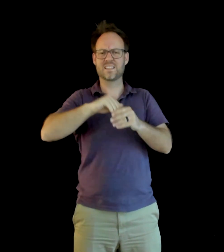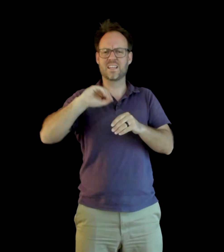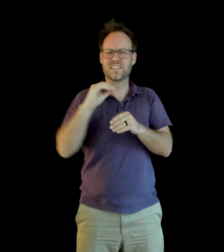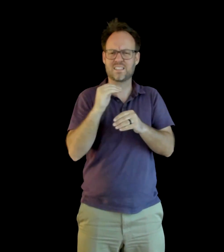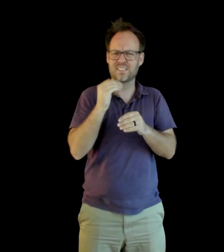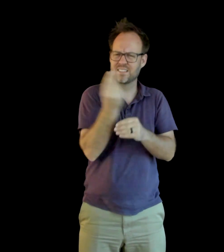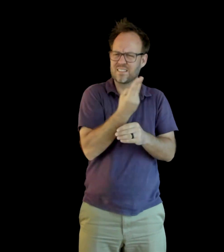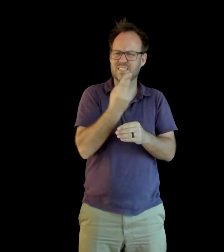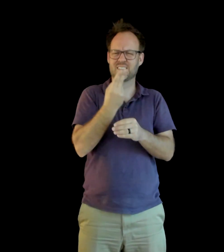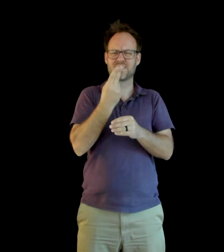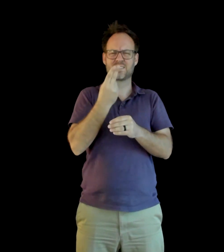us during the day.